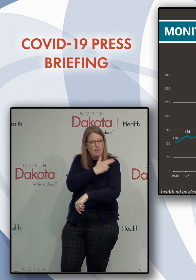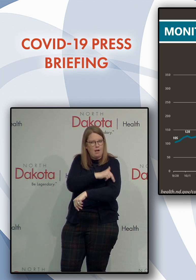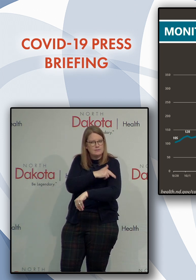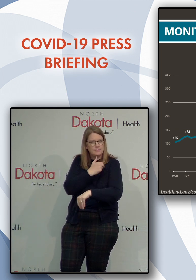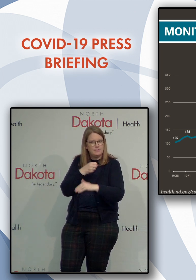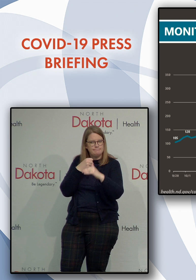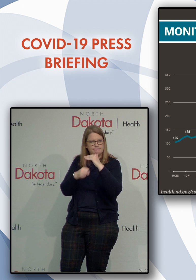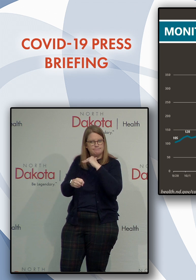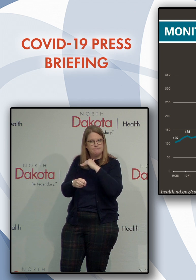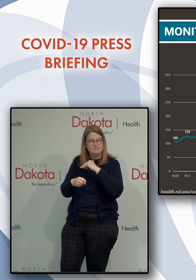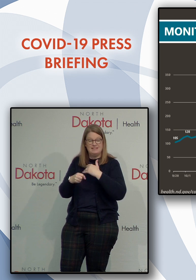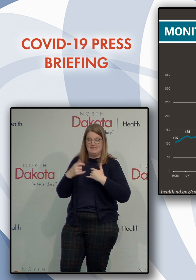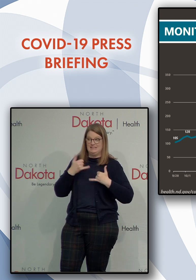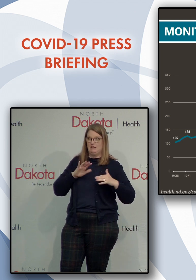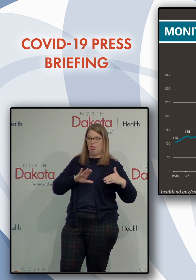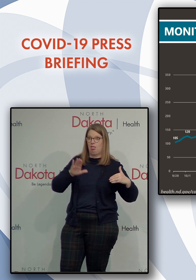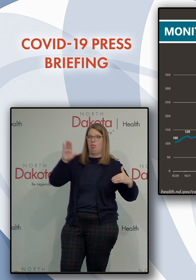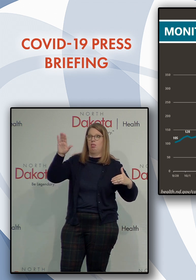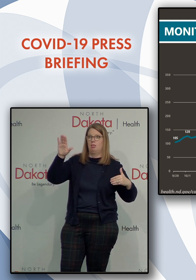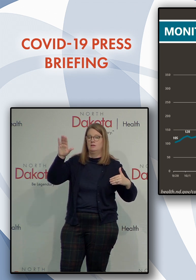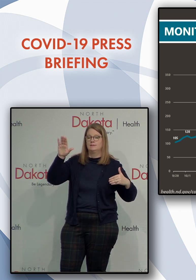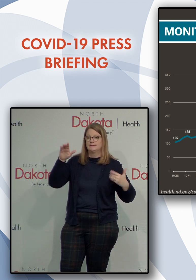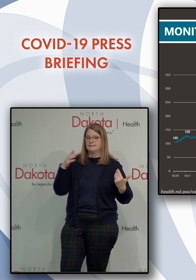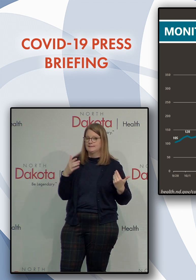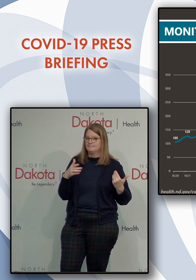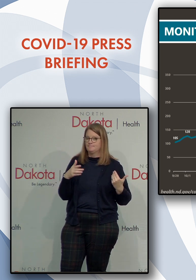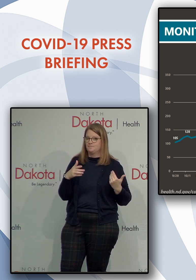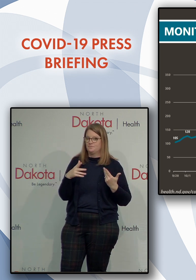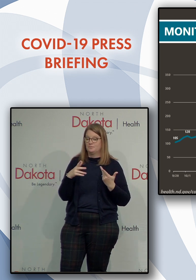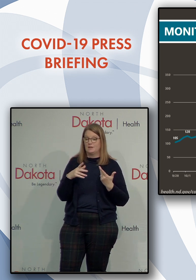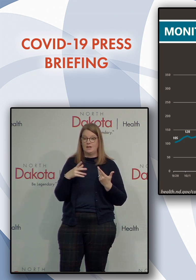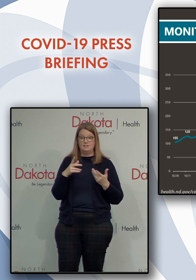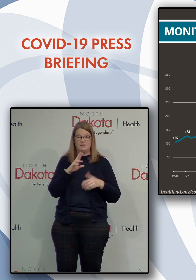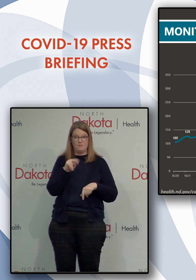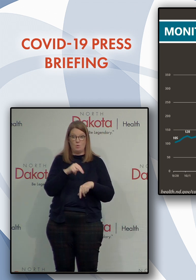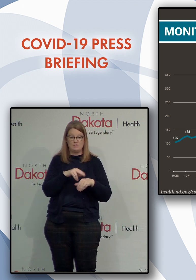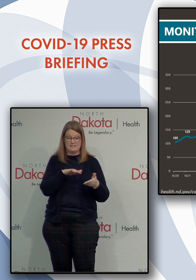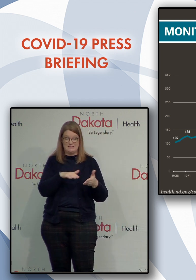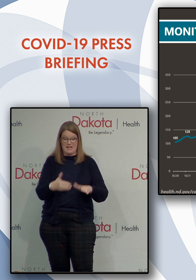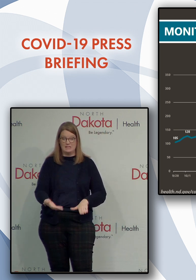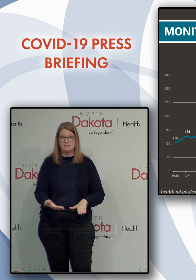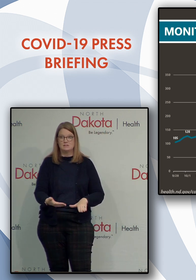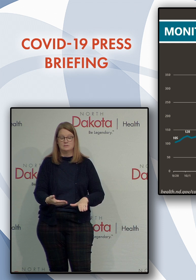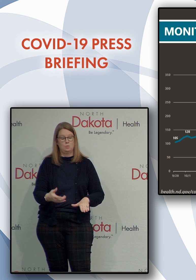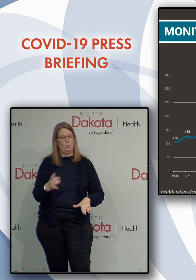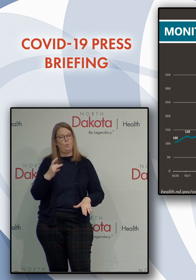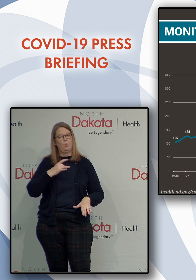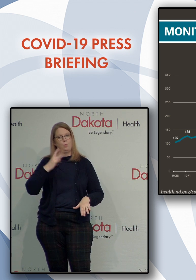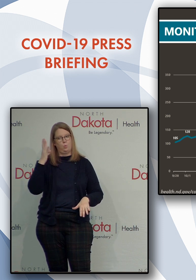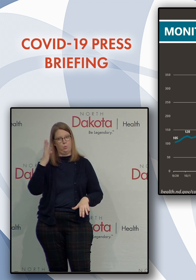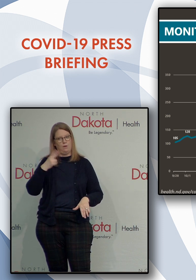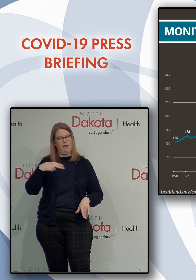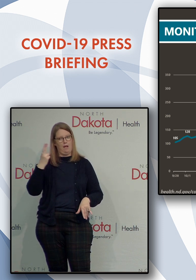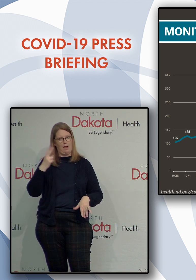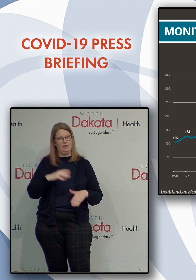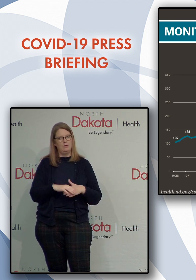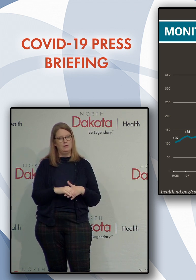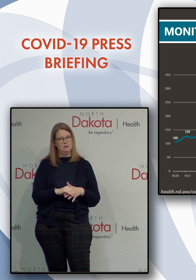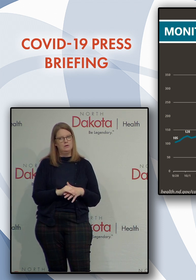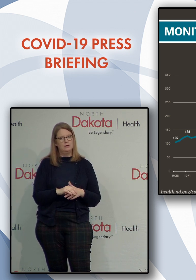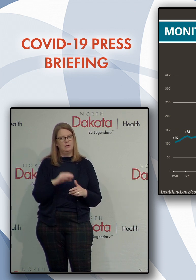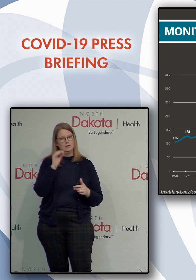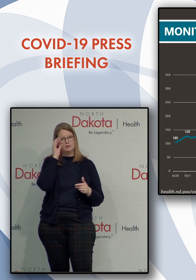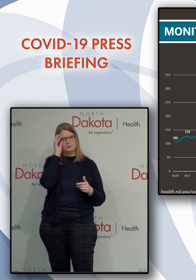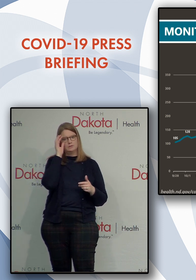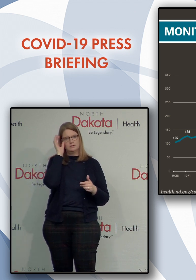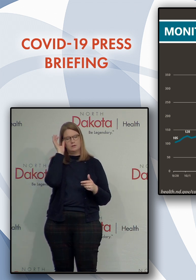being too high, and of course, and again, as we said, deaths still being too high as well. But again,